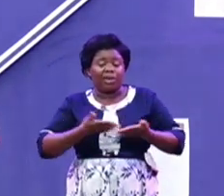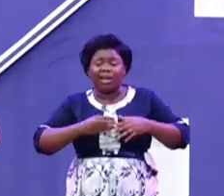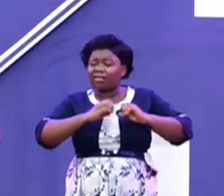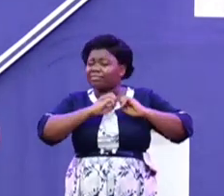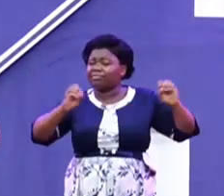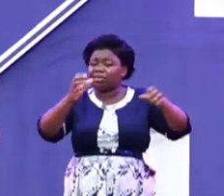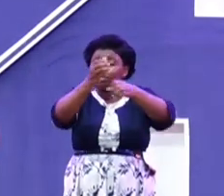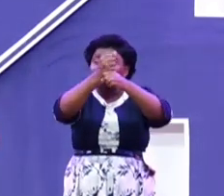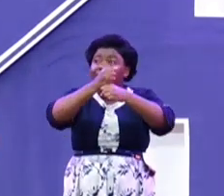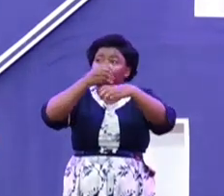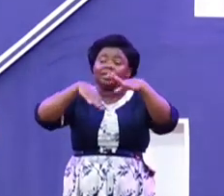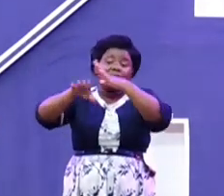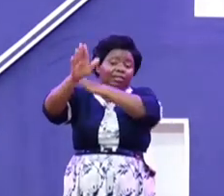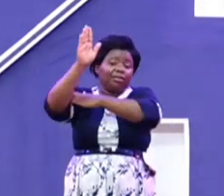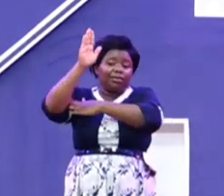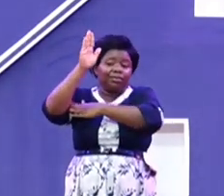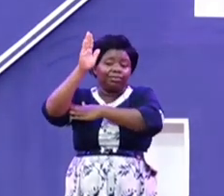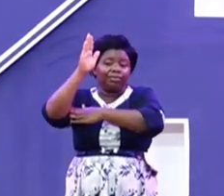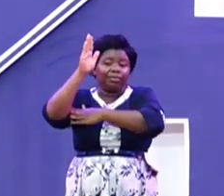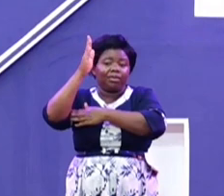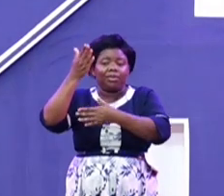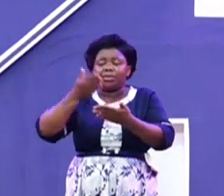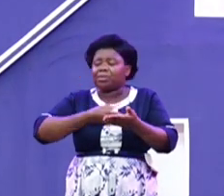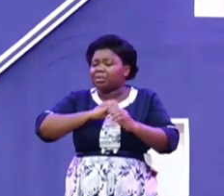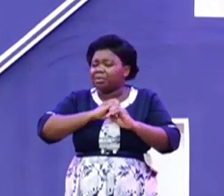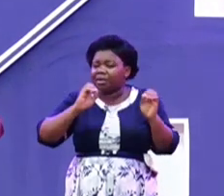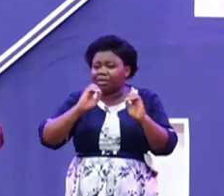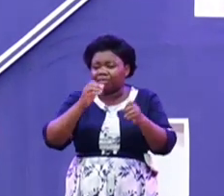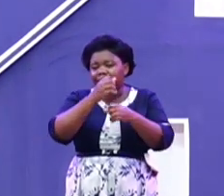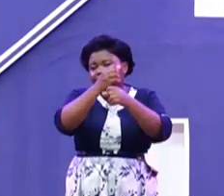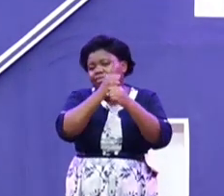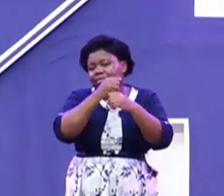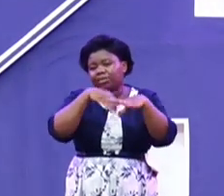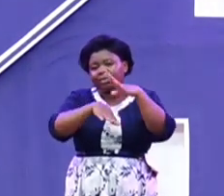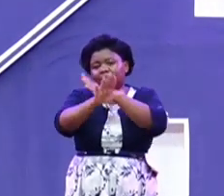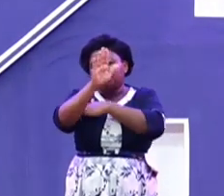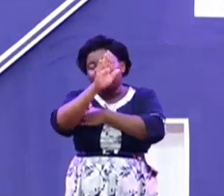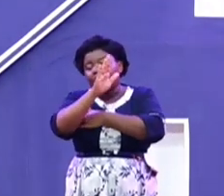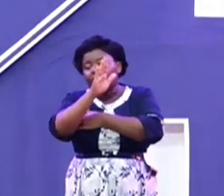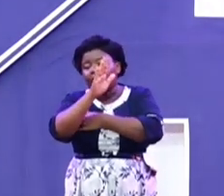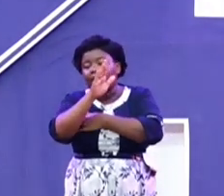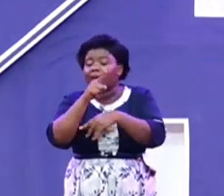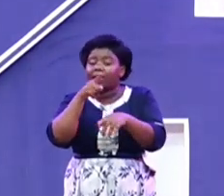You lose your trust in Him. You no longer have trust in